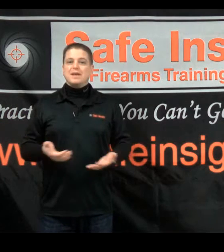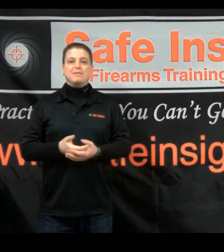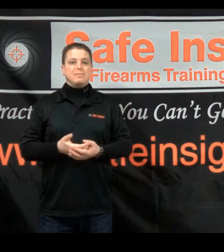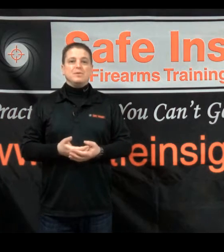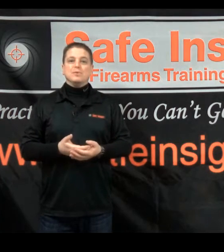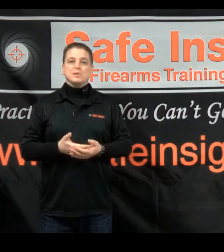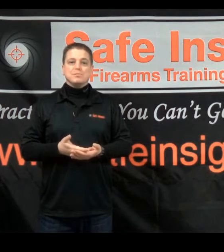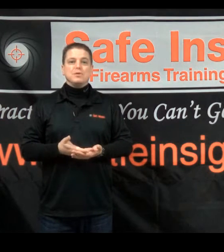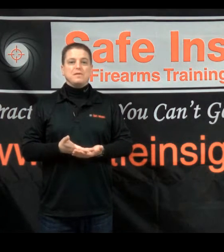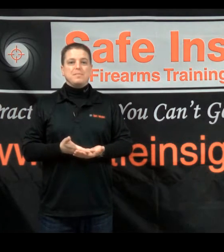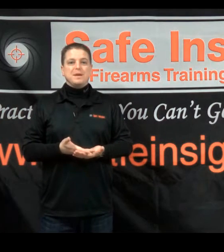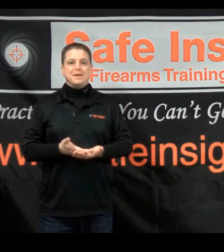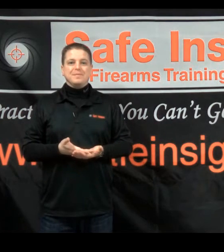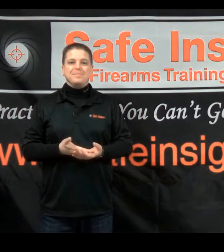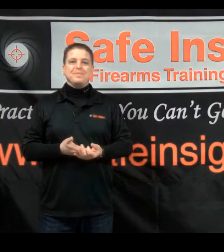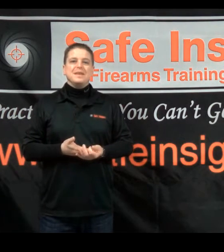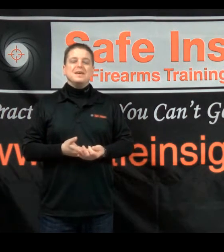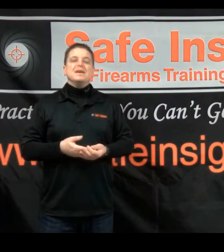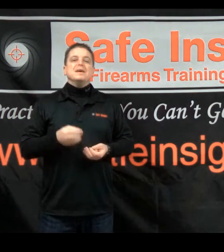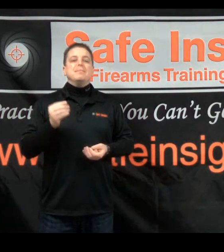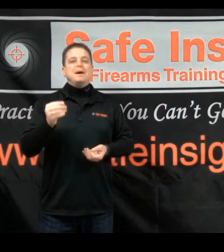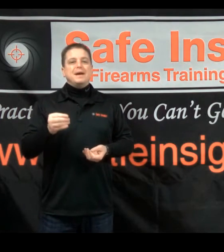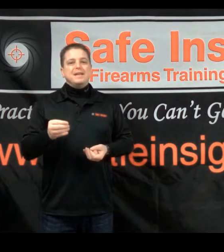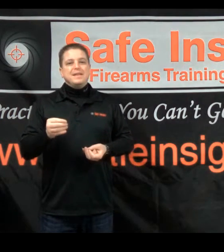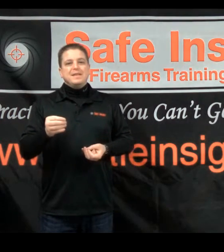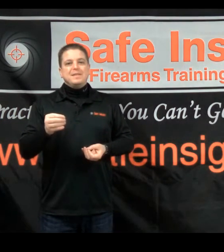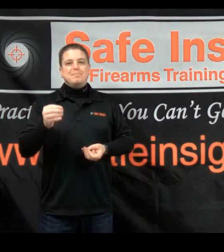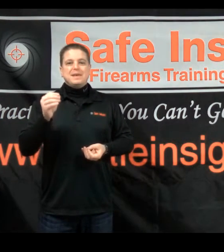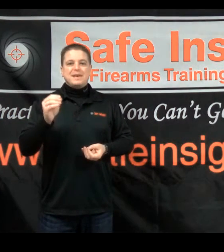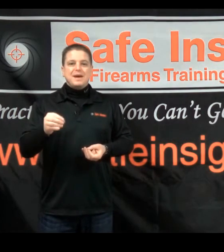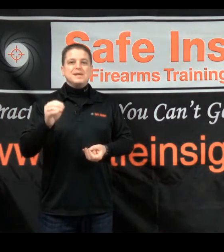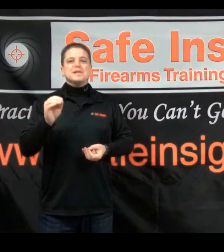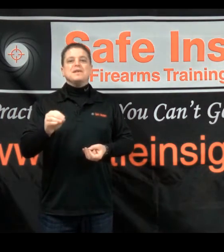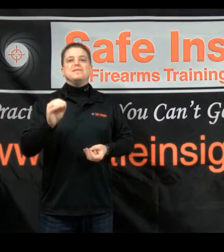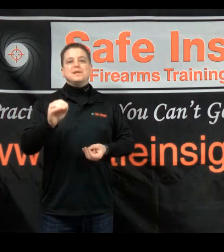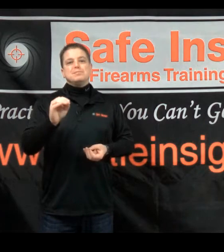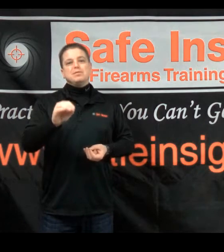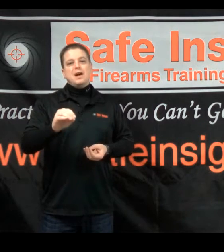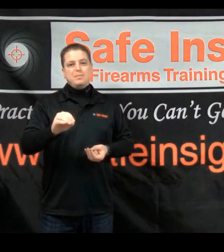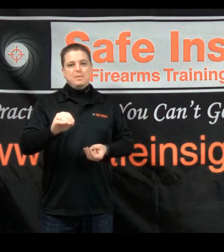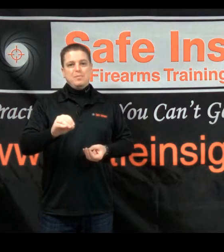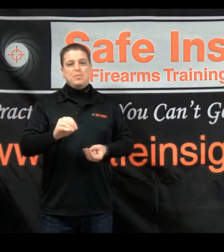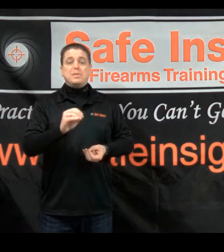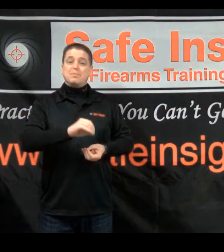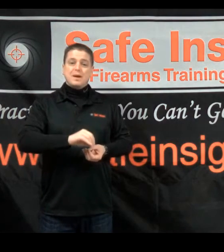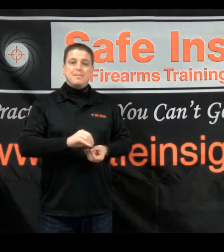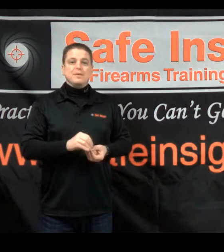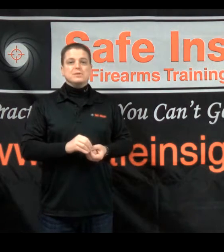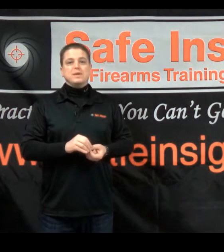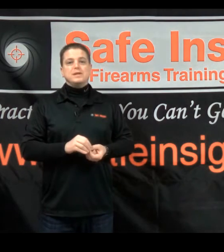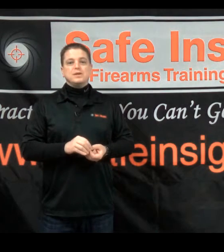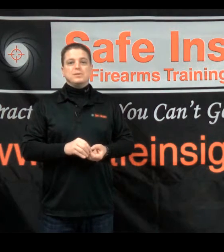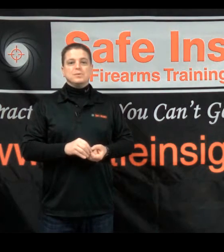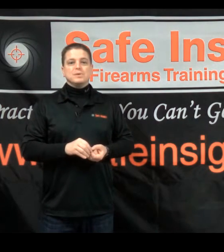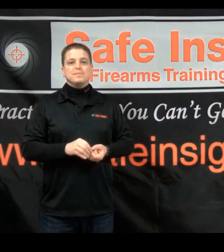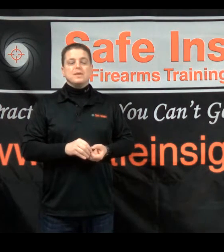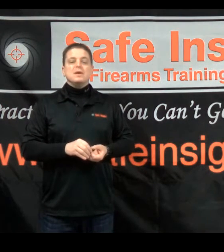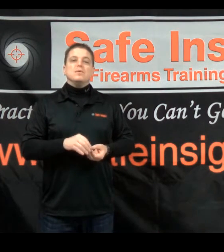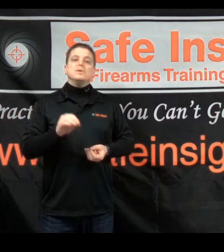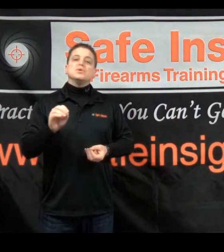everything goes smooth from there. But because of this problem with the primer in .22s, we